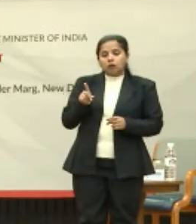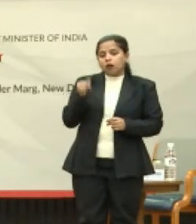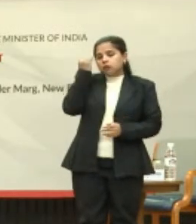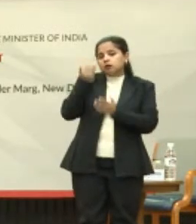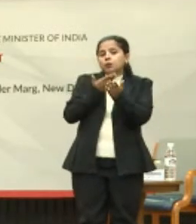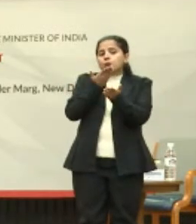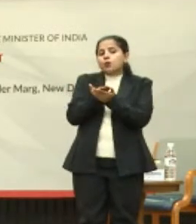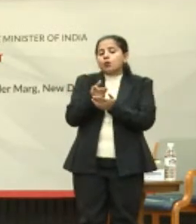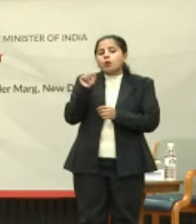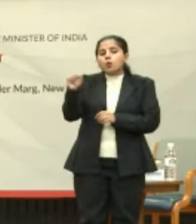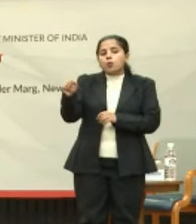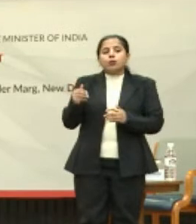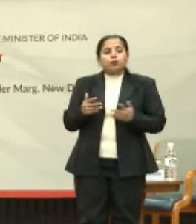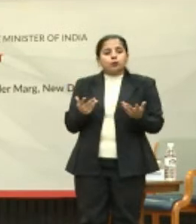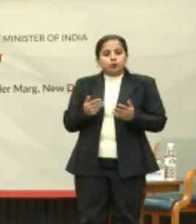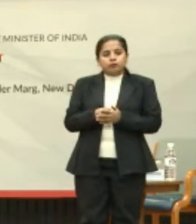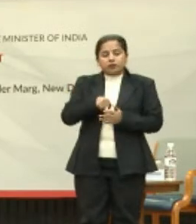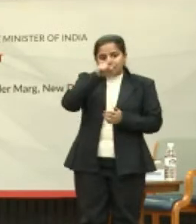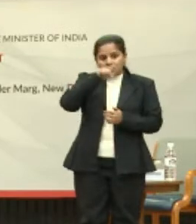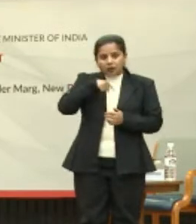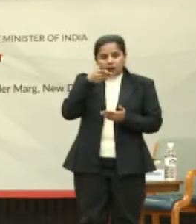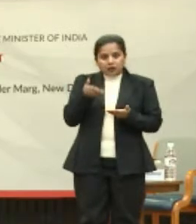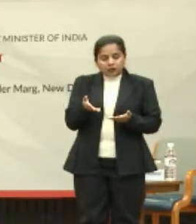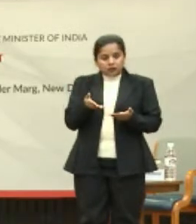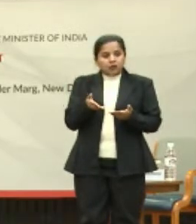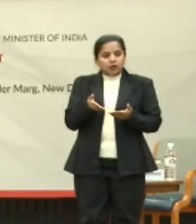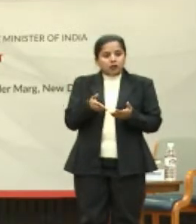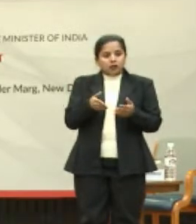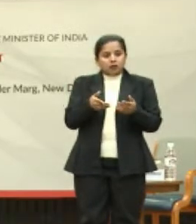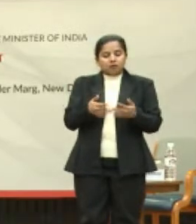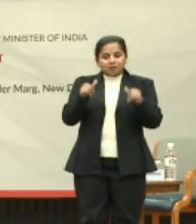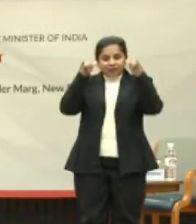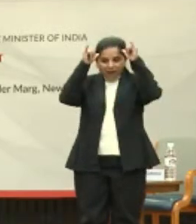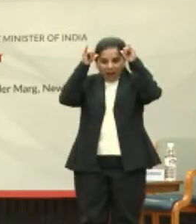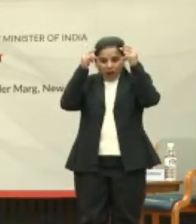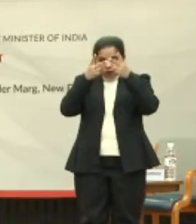was Indian cows